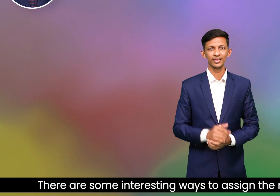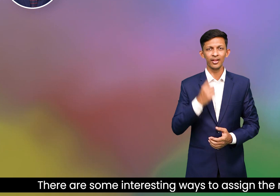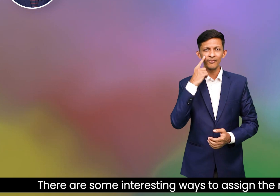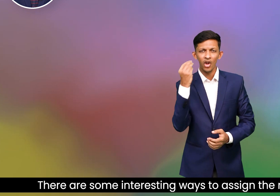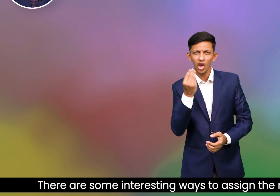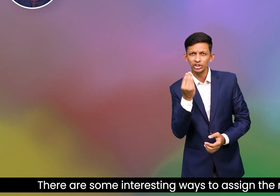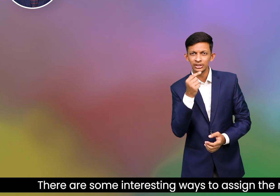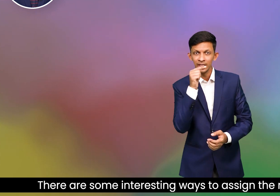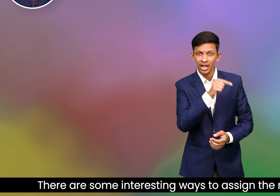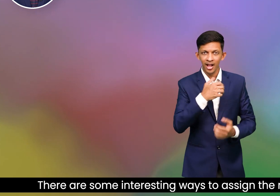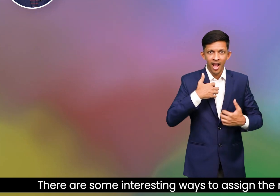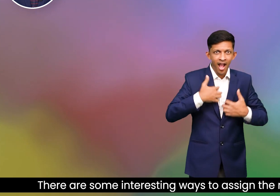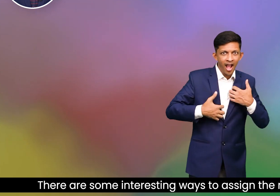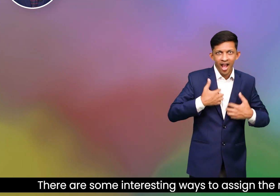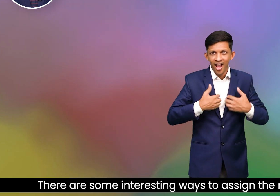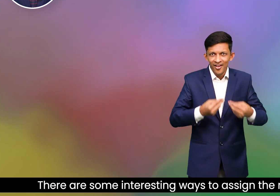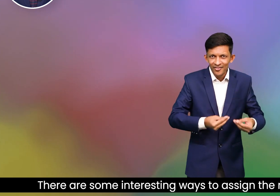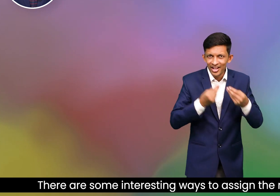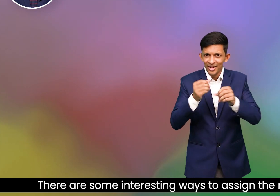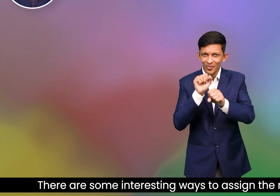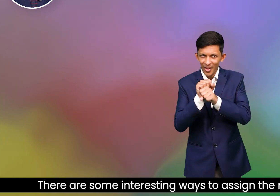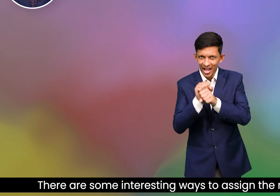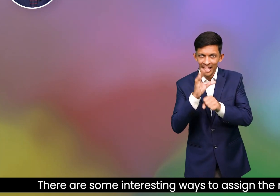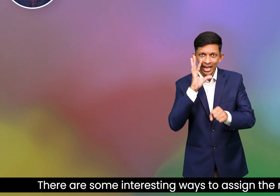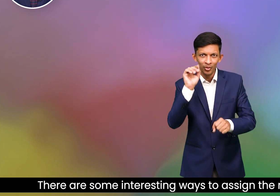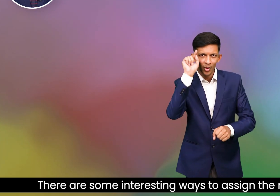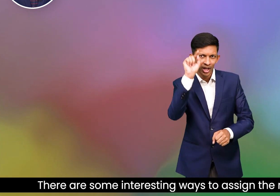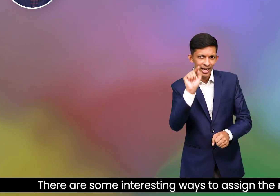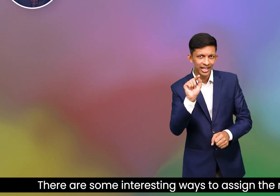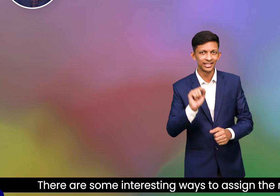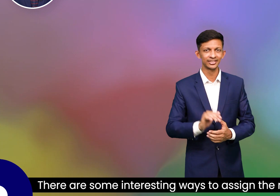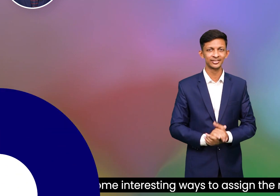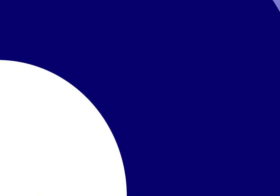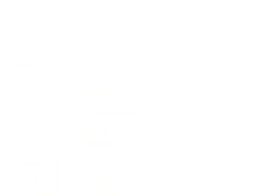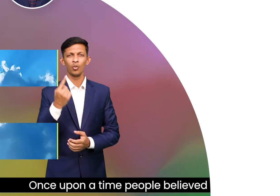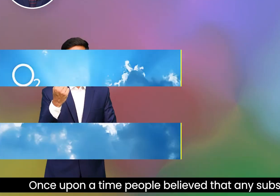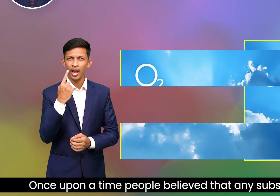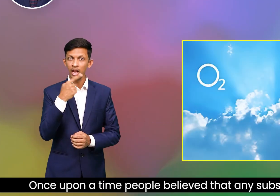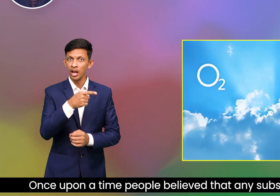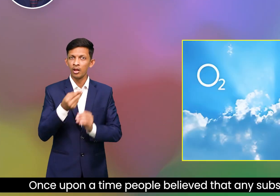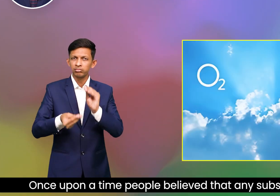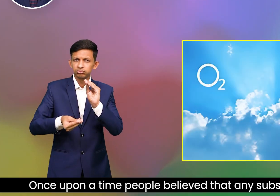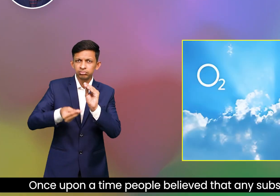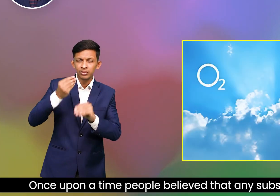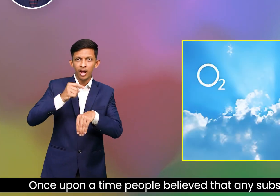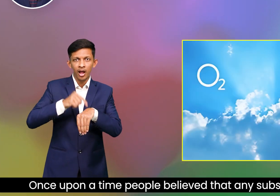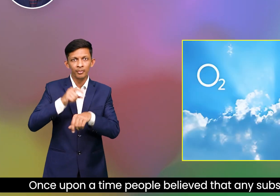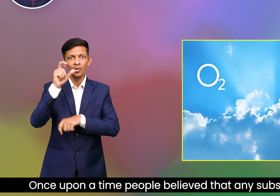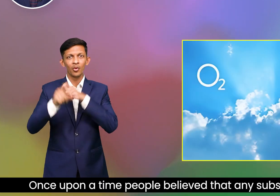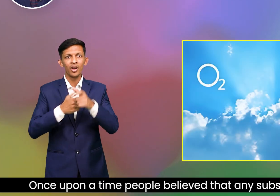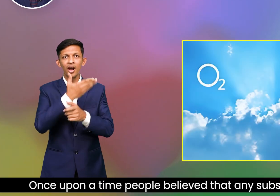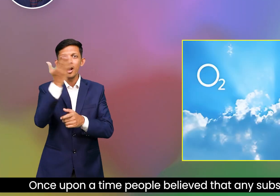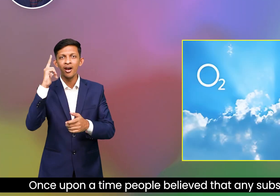There are some interesting ways to assign the name of element. Once upon a time,